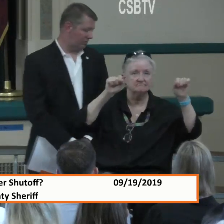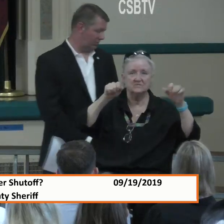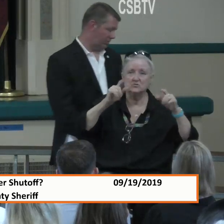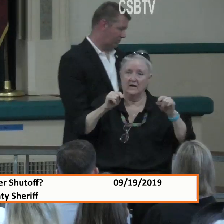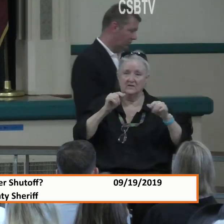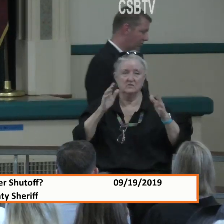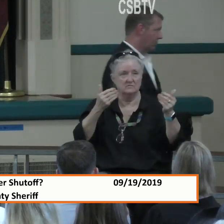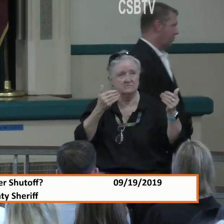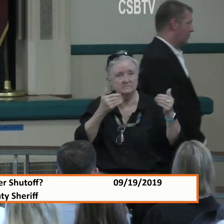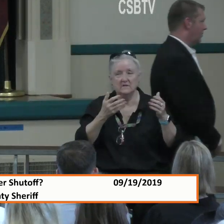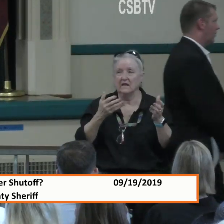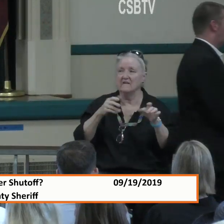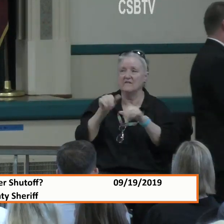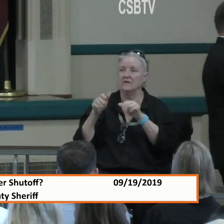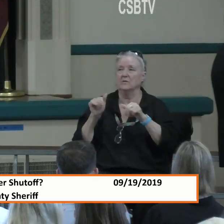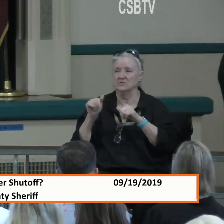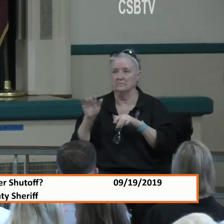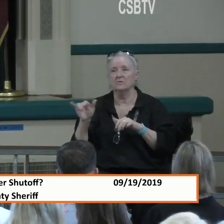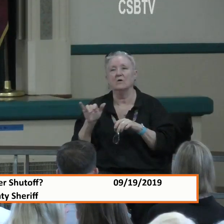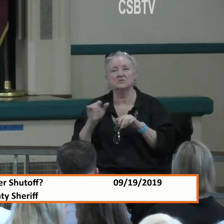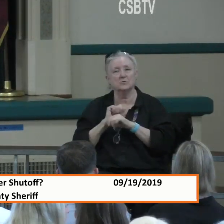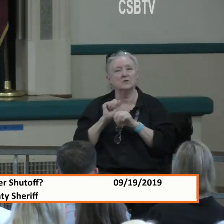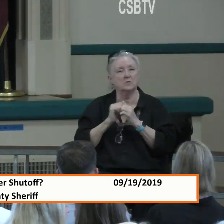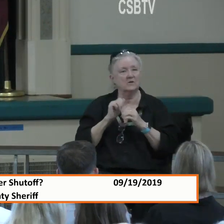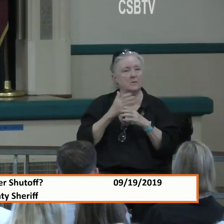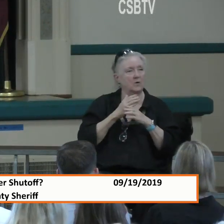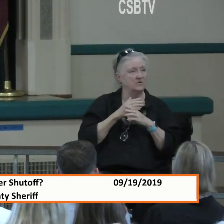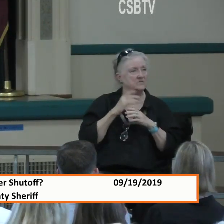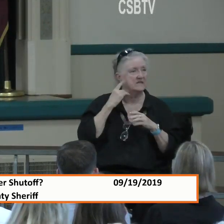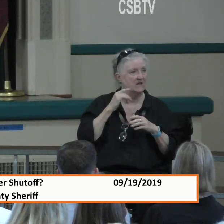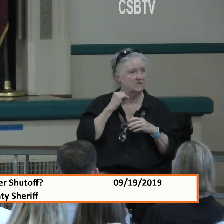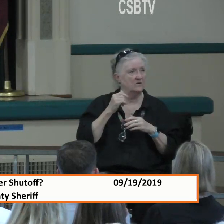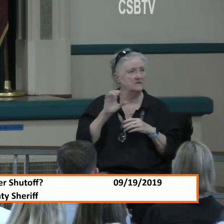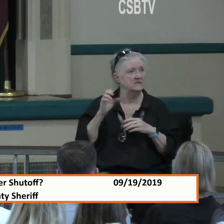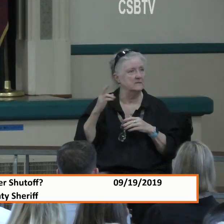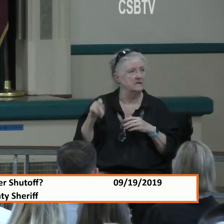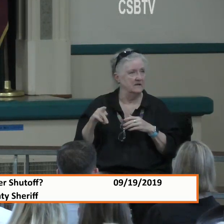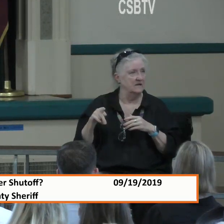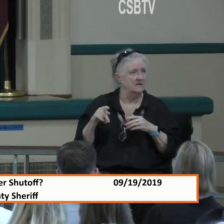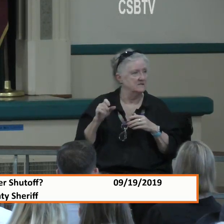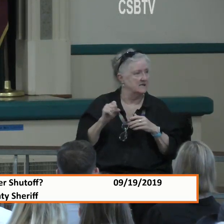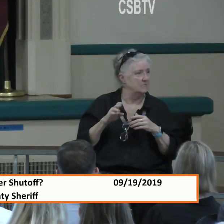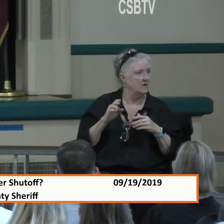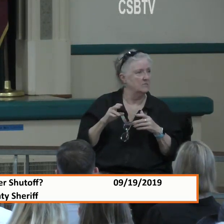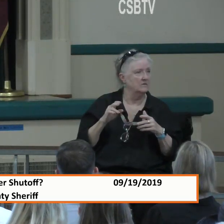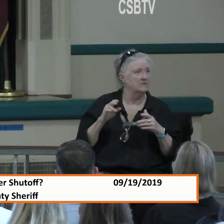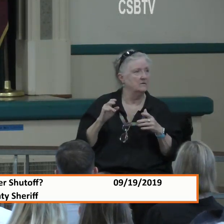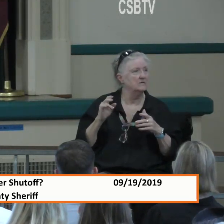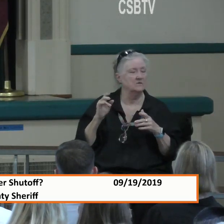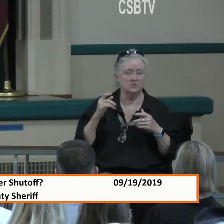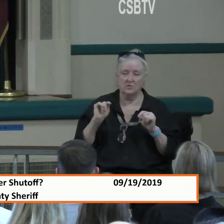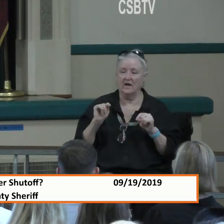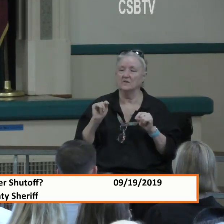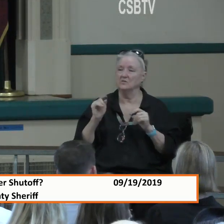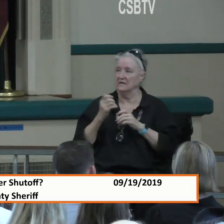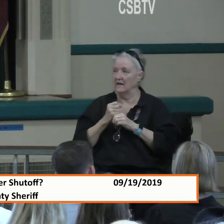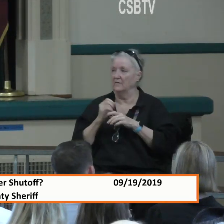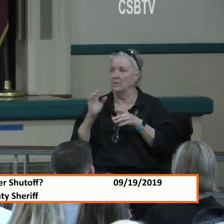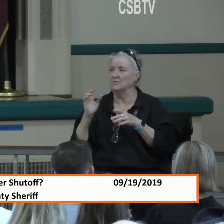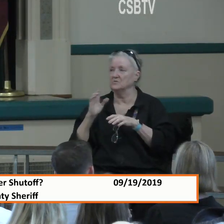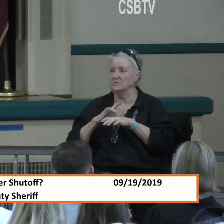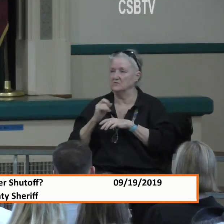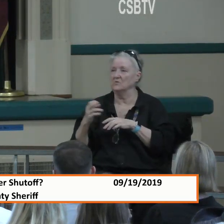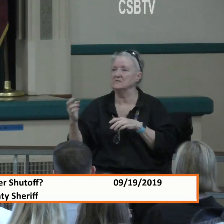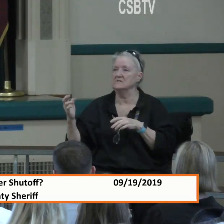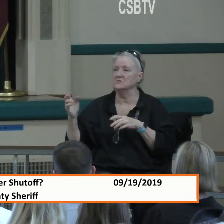to affect those evacuations, but we're also working with our partners at California Highway Patrol, Santa Barbara PD, and we're trying to get those resources to that.